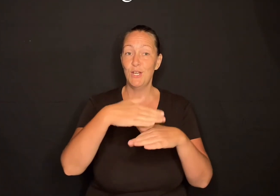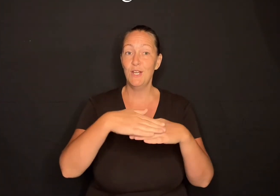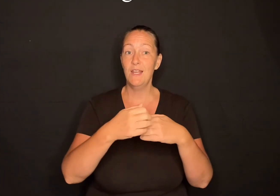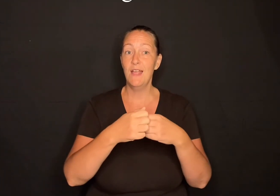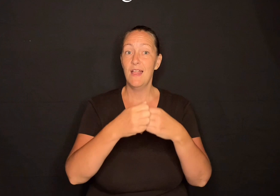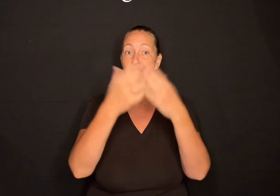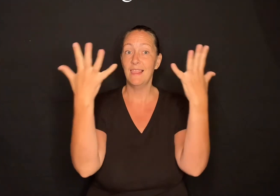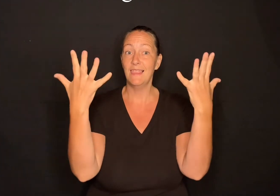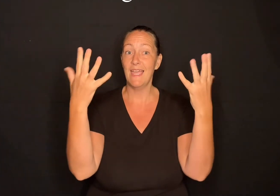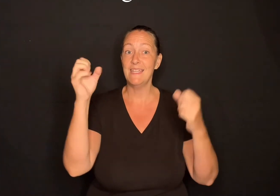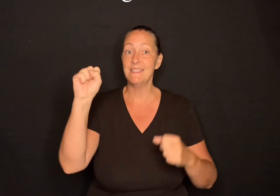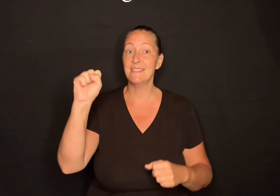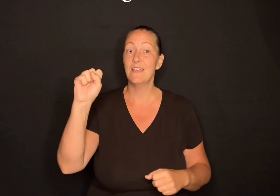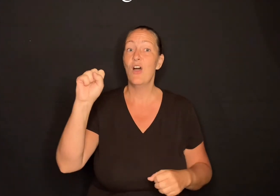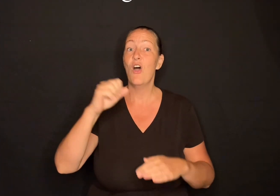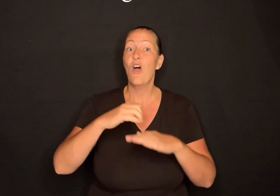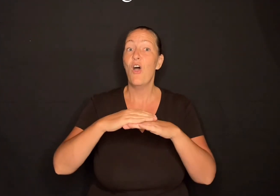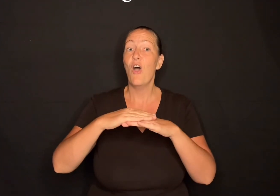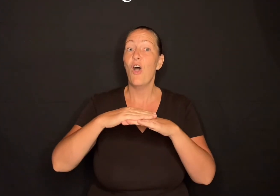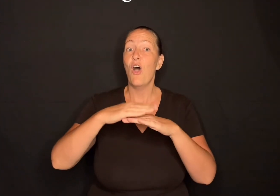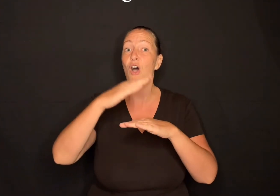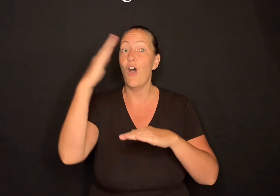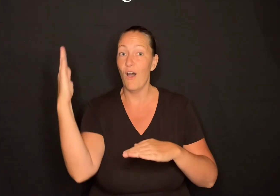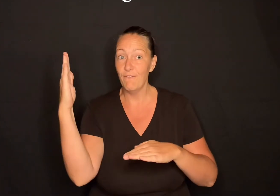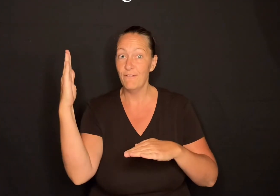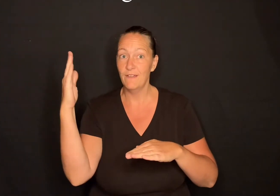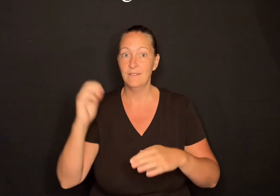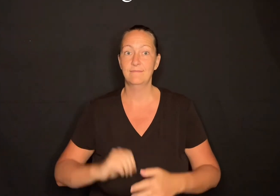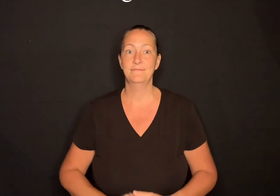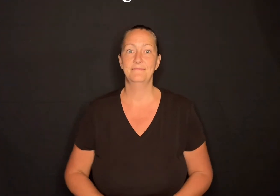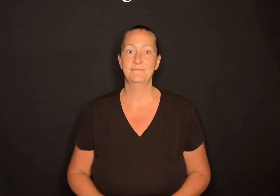Turn lights off.